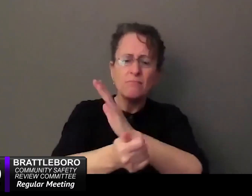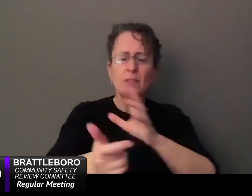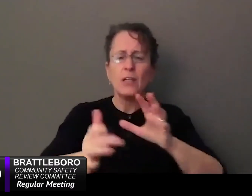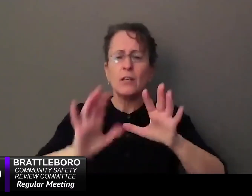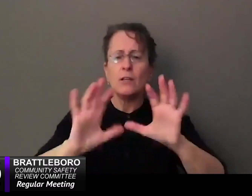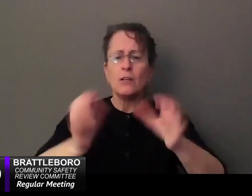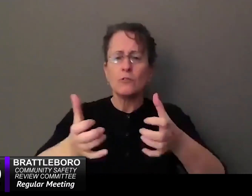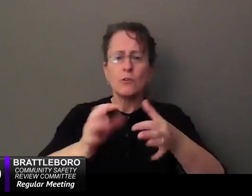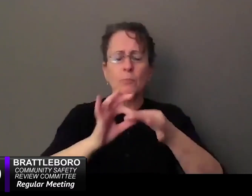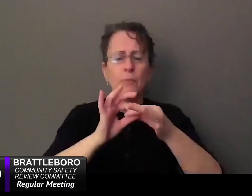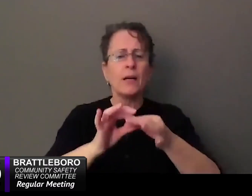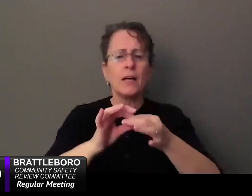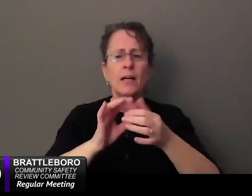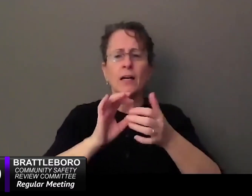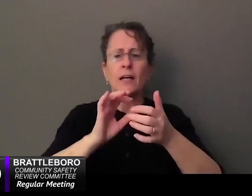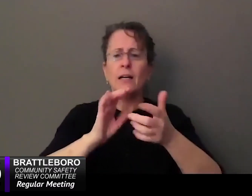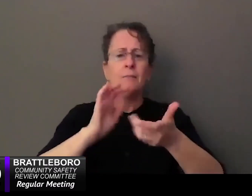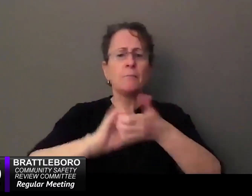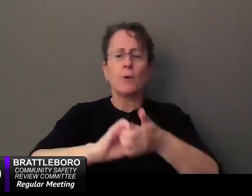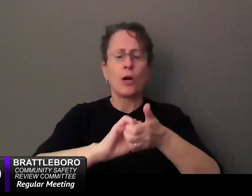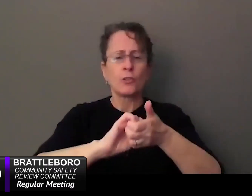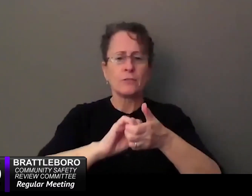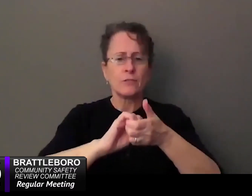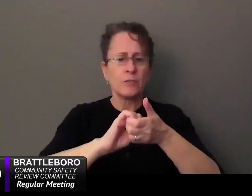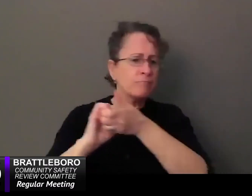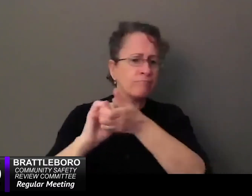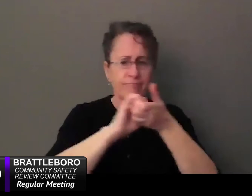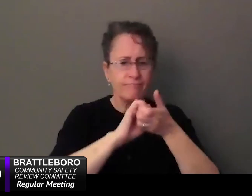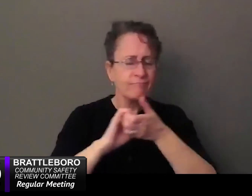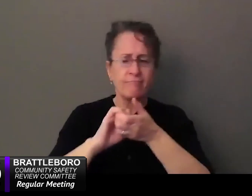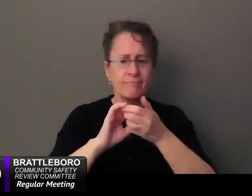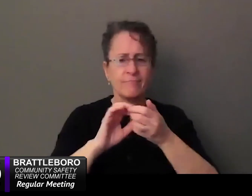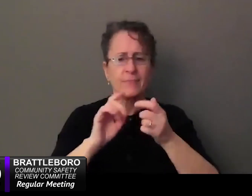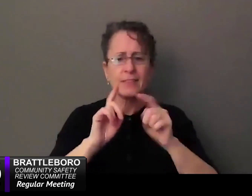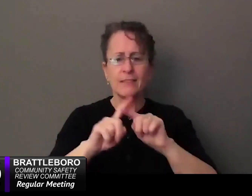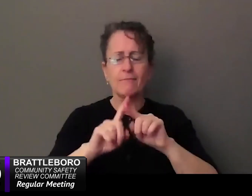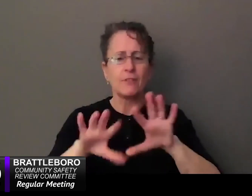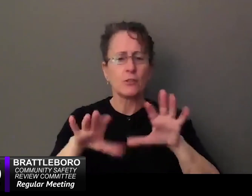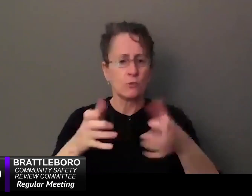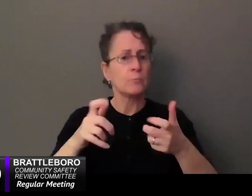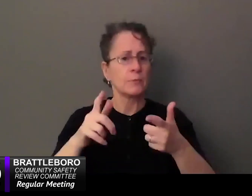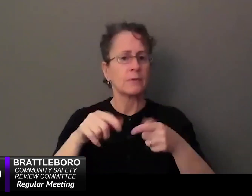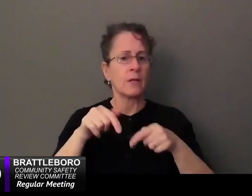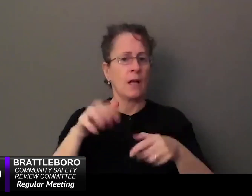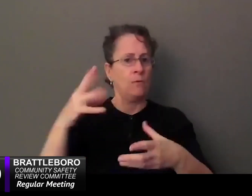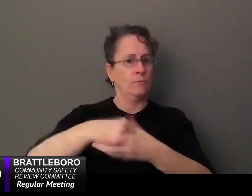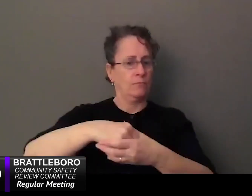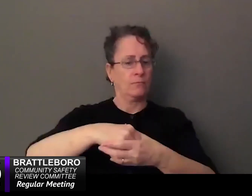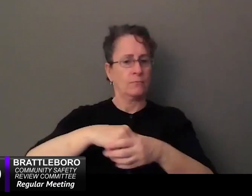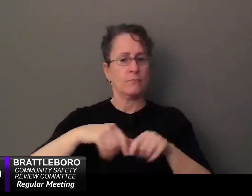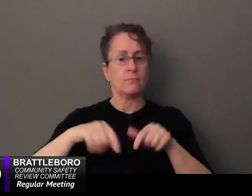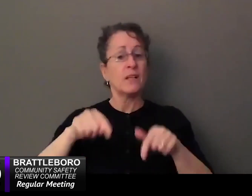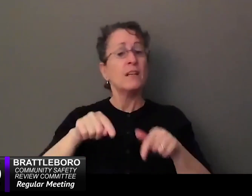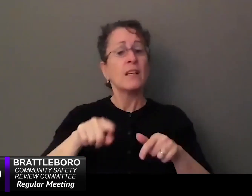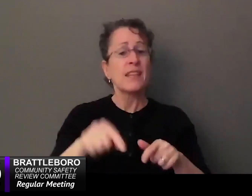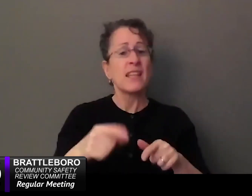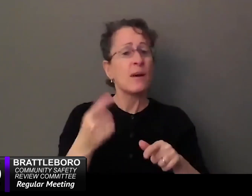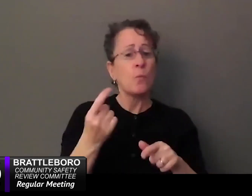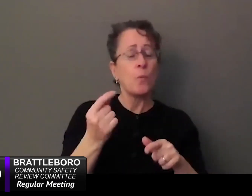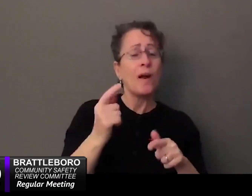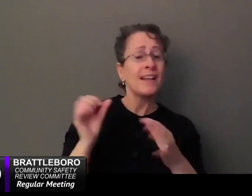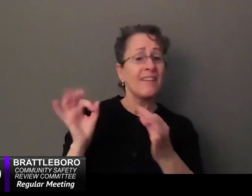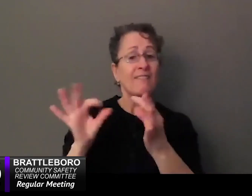Neighbors, that tried to get insights from folks with